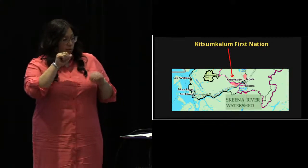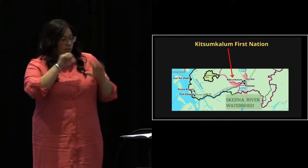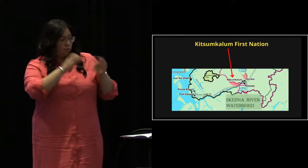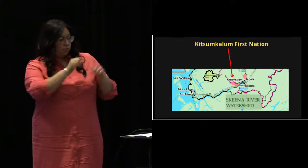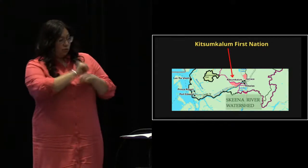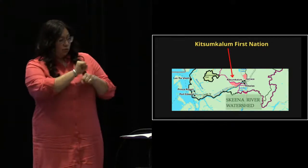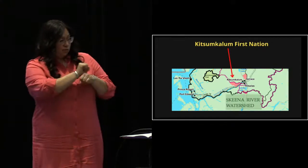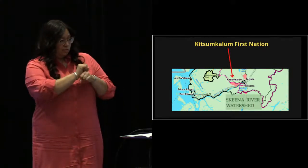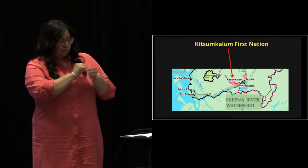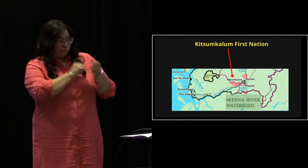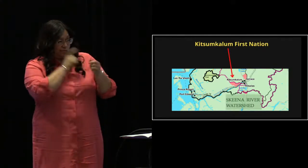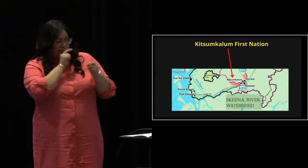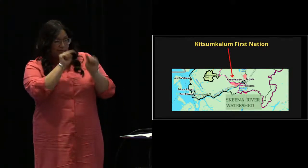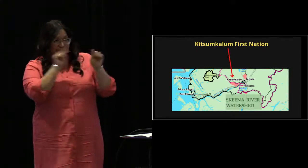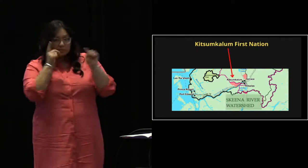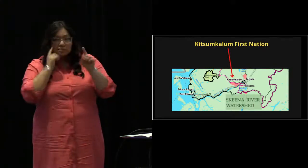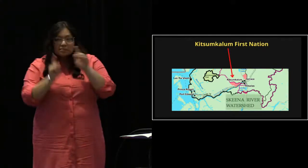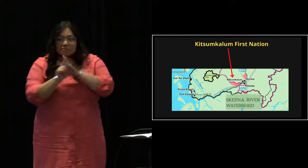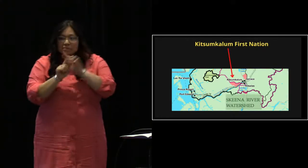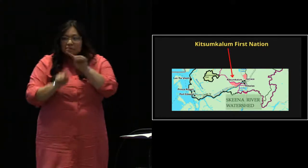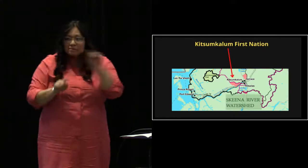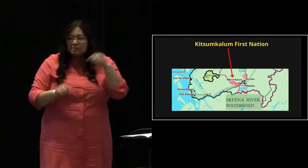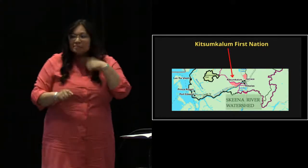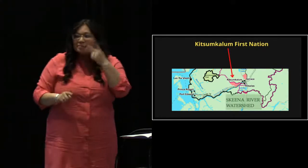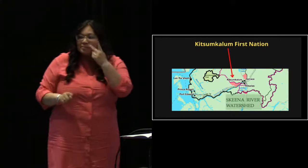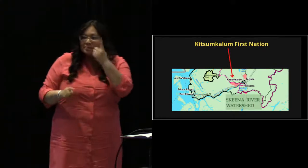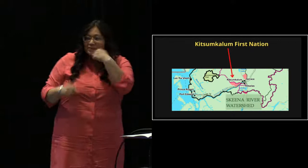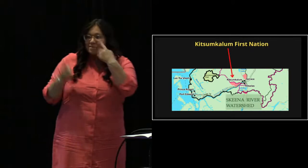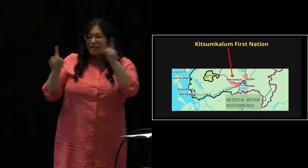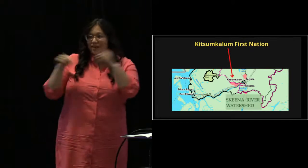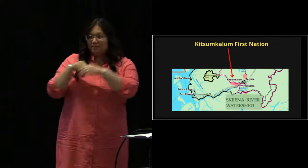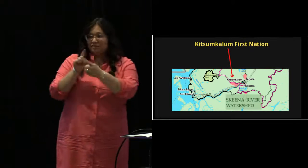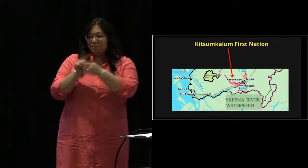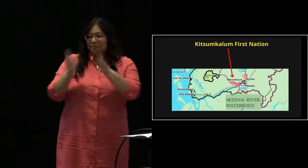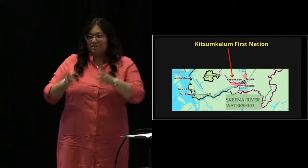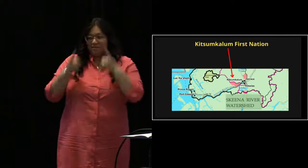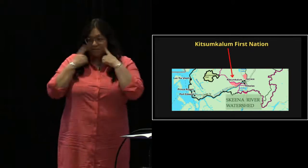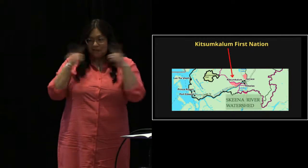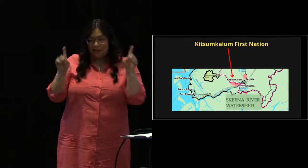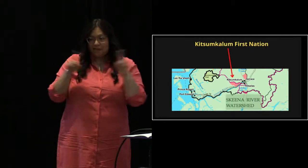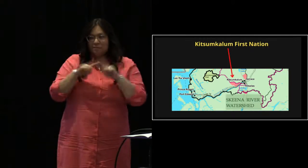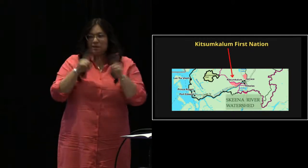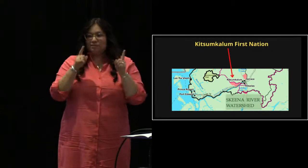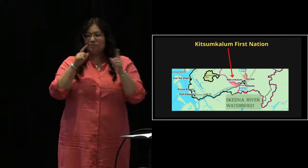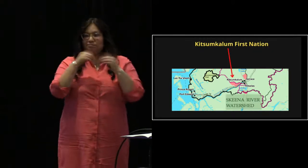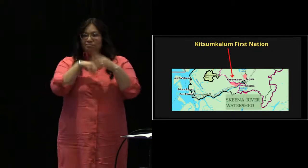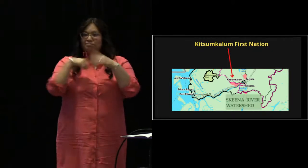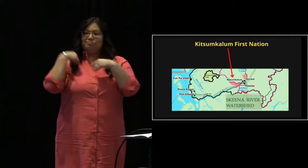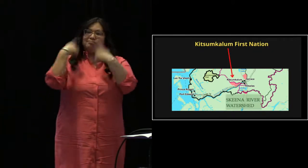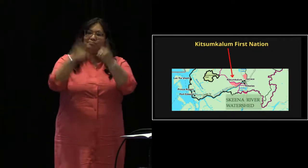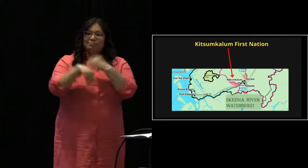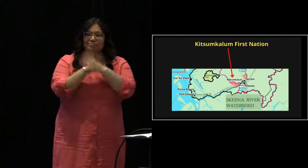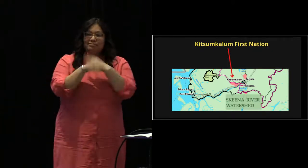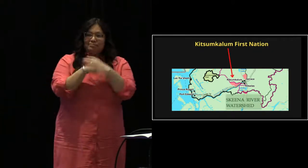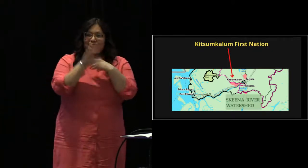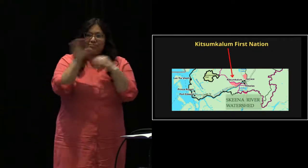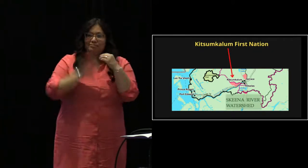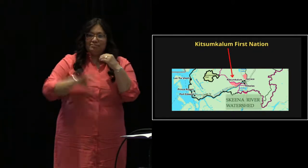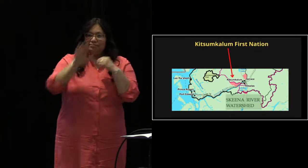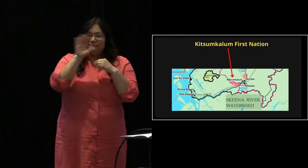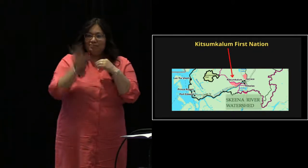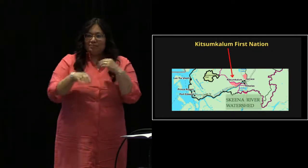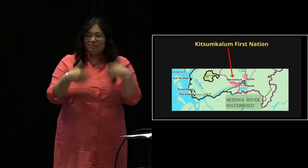When I think about the Accessible BC Act and the work that has been done, I look across the room tonight and I see some faces of people who are